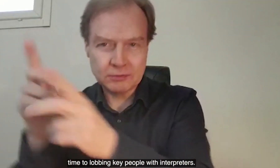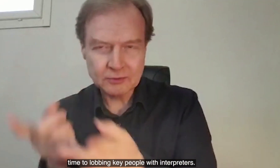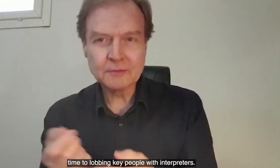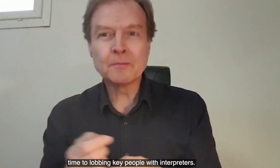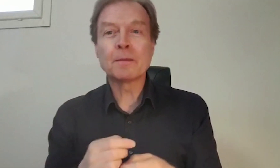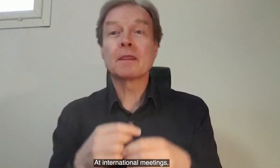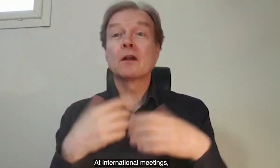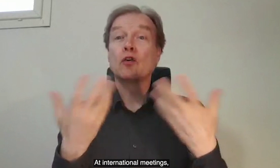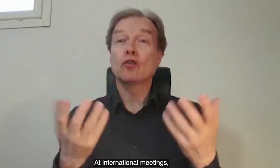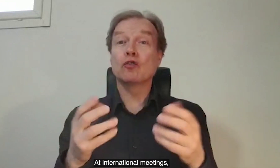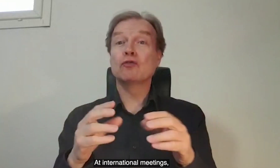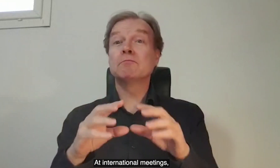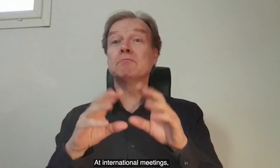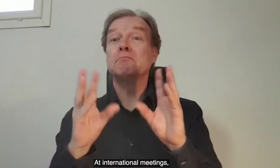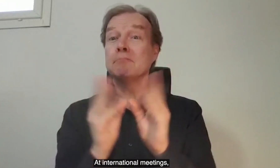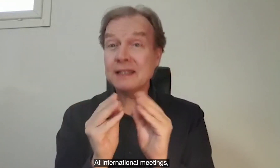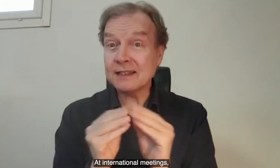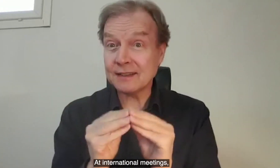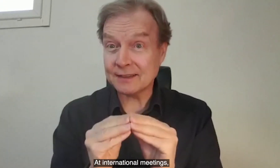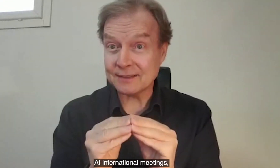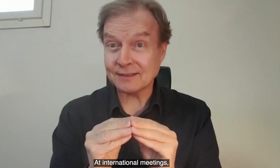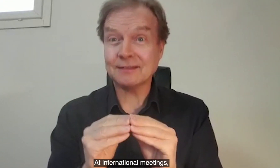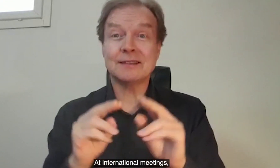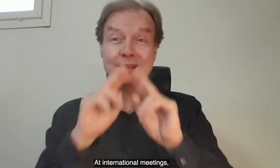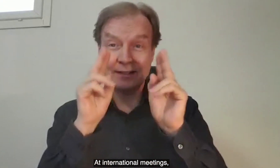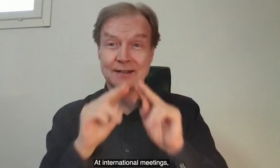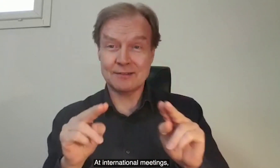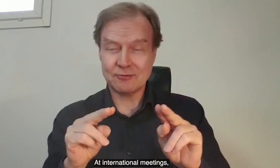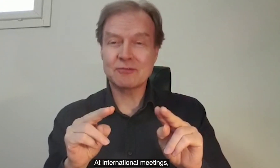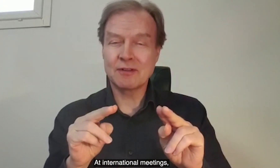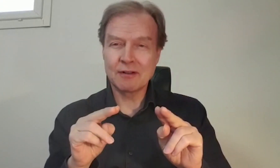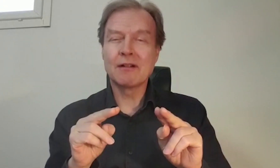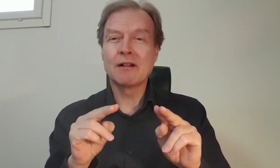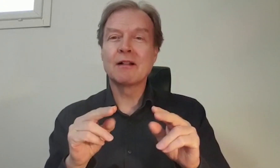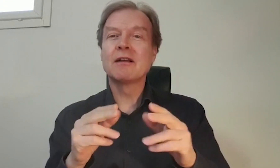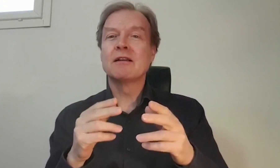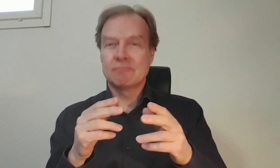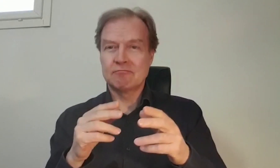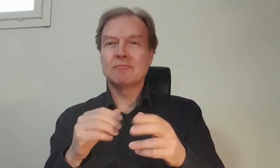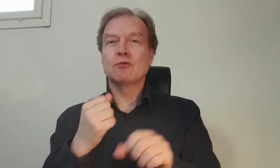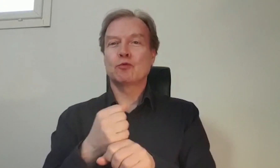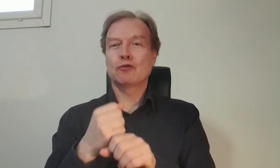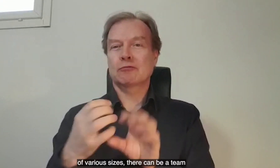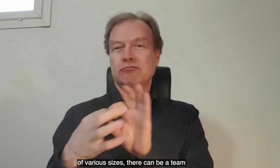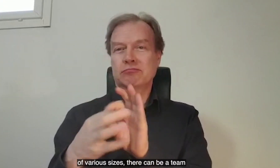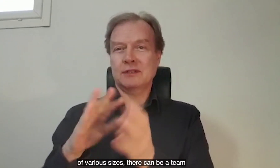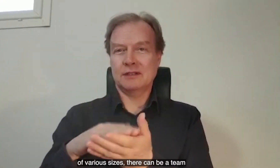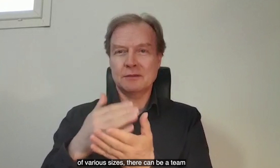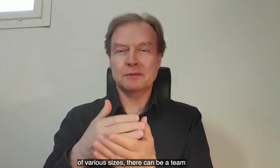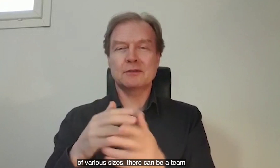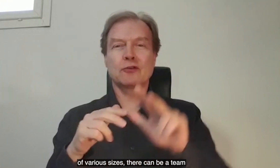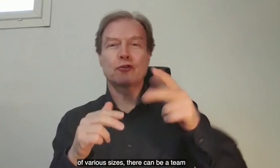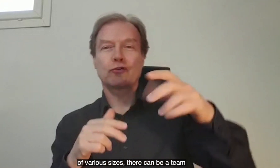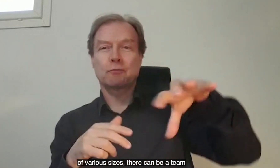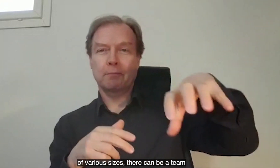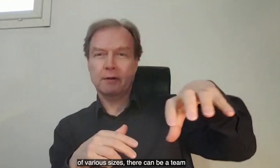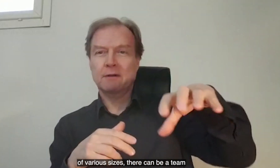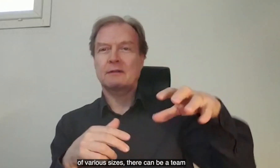At international meetings of various sizes, there can be a team of interpreters working, in addition to various third parties